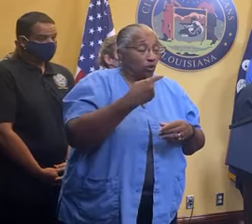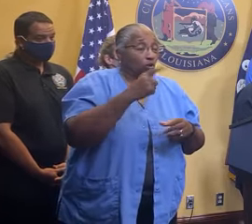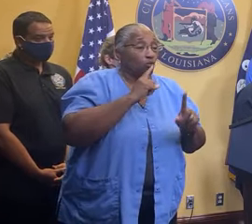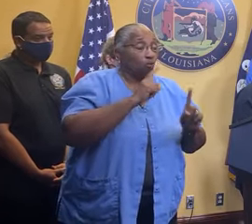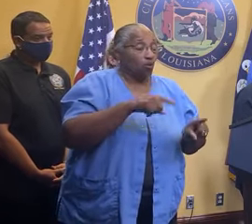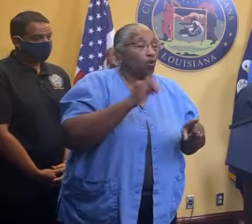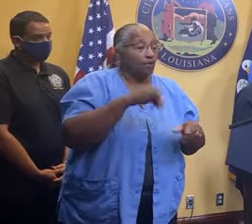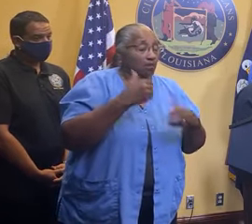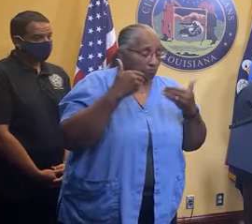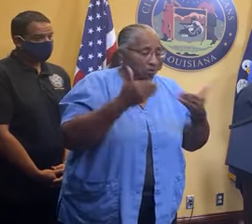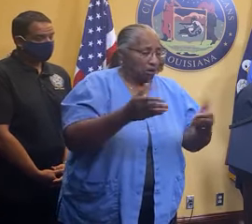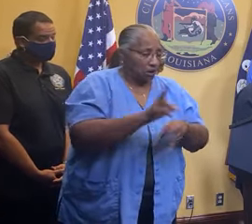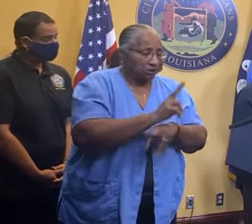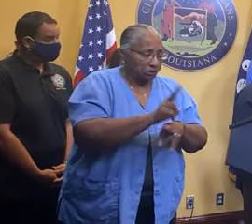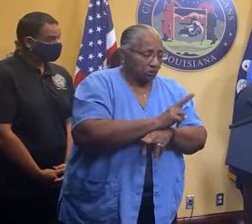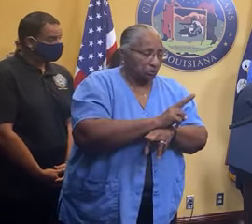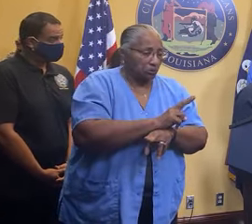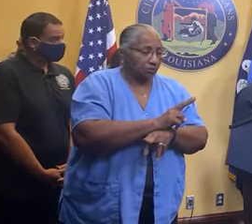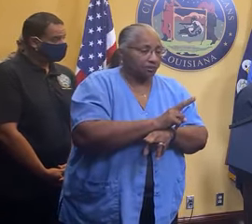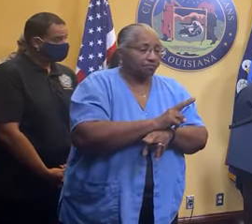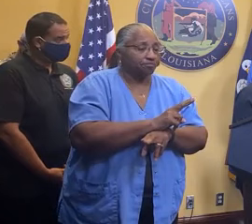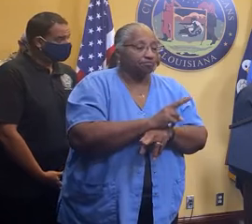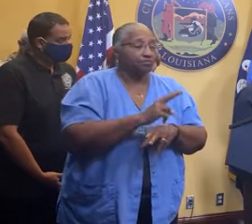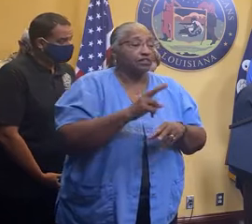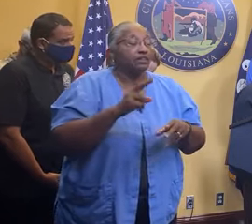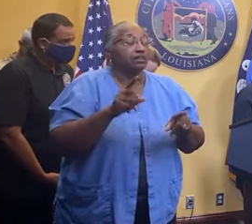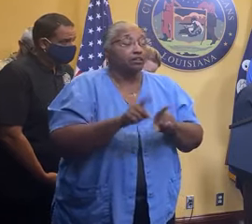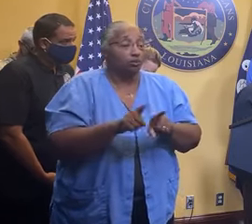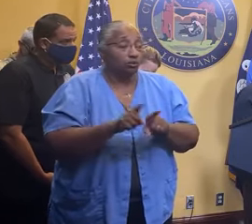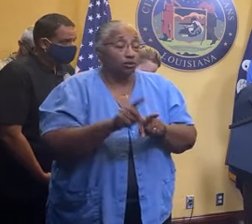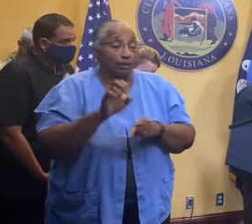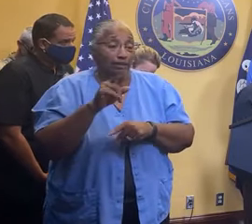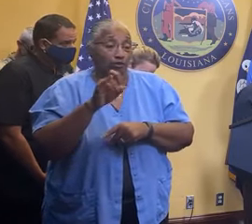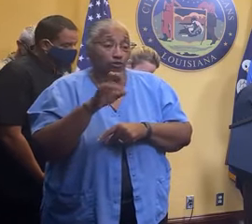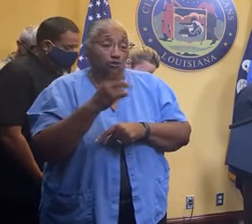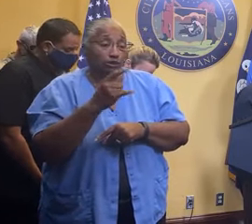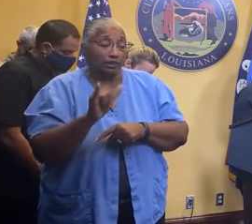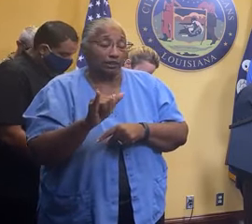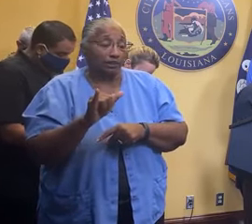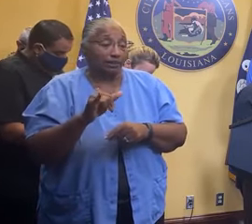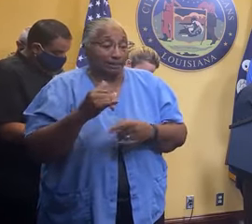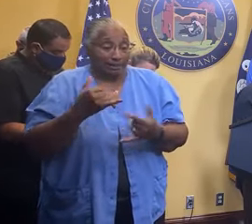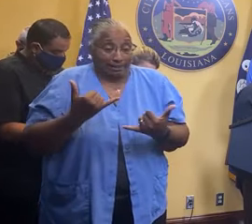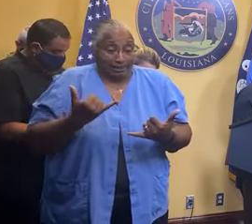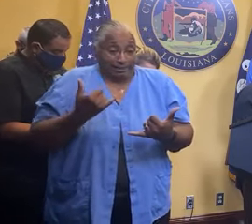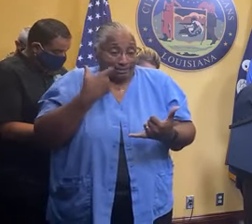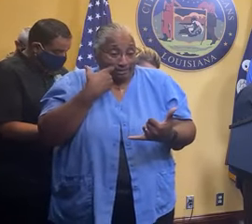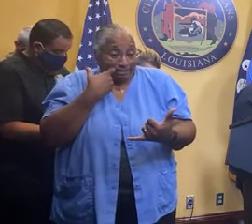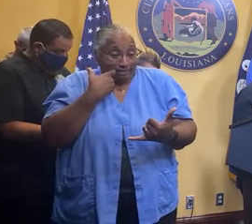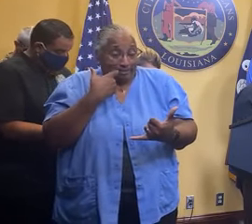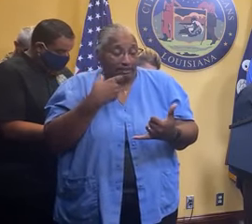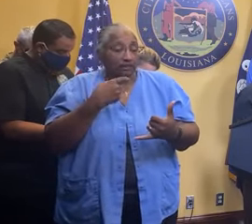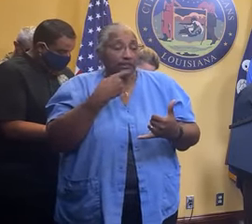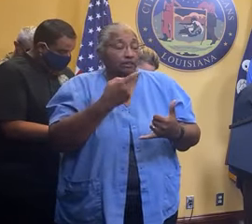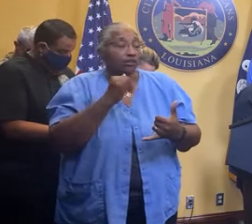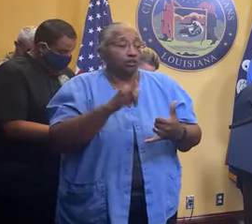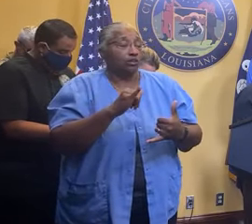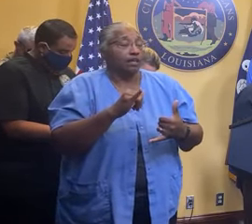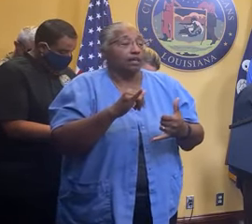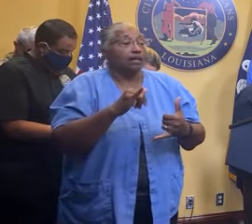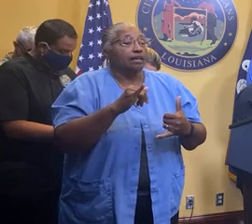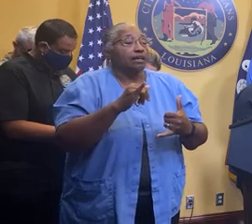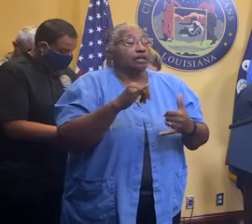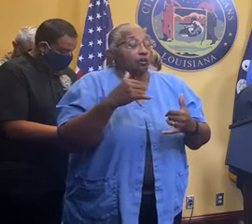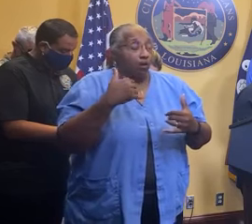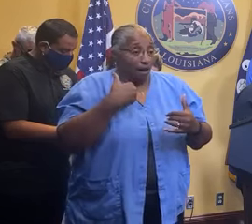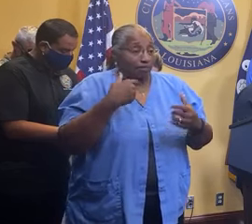the infrastructure, talking both sewage and water board as well as Entergy, we were notified of a power outage relative